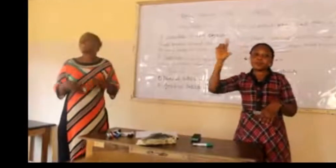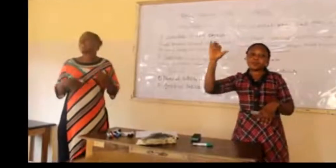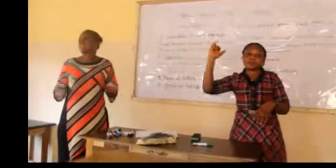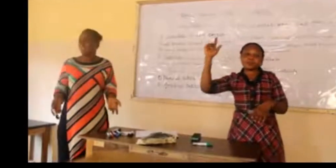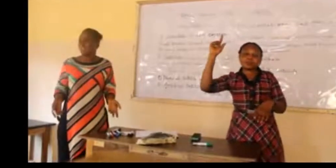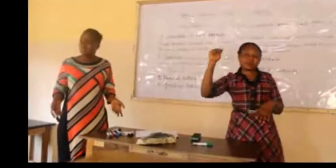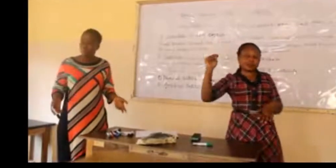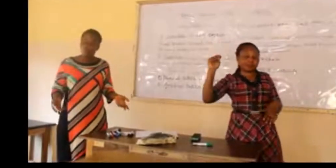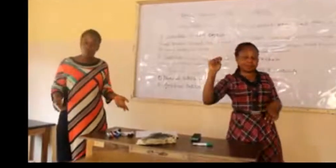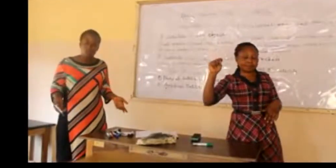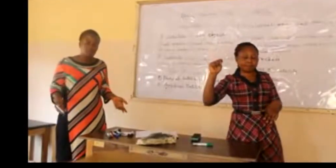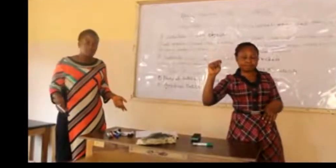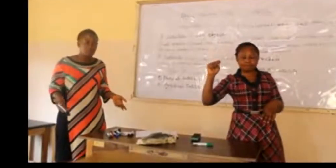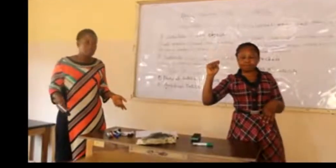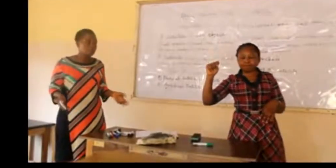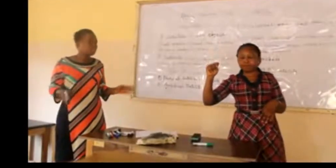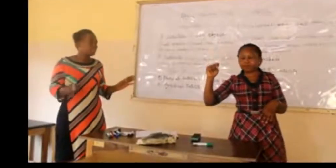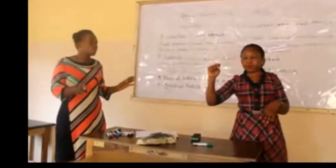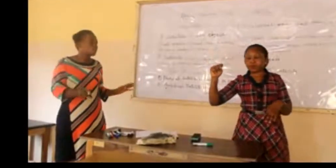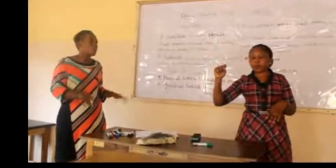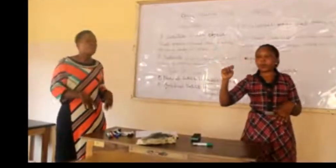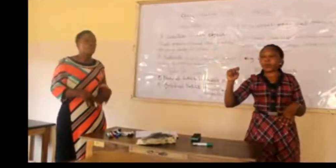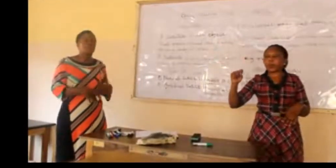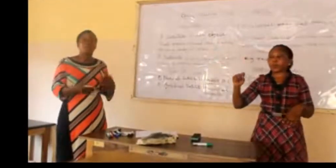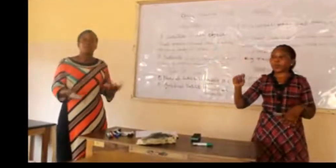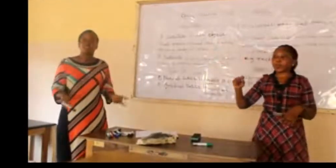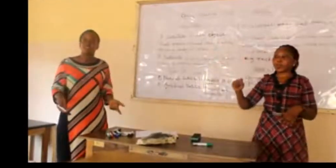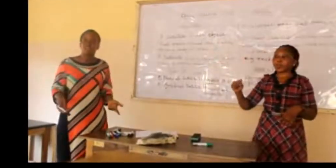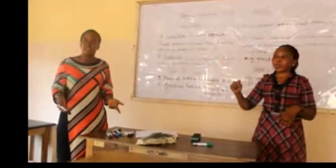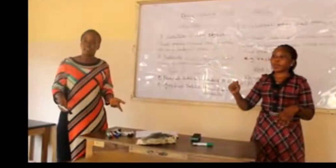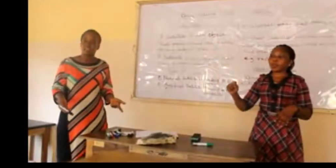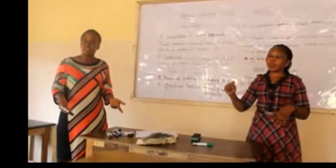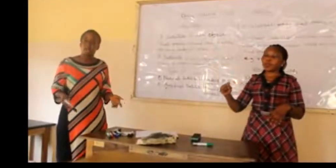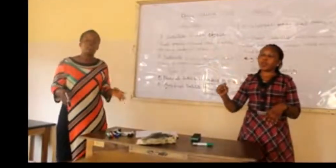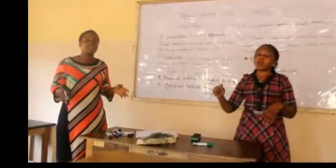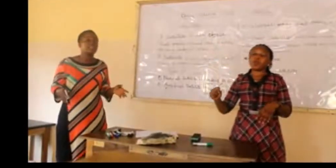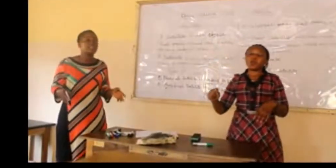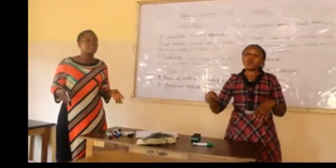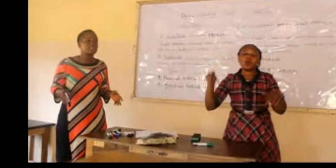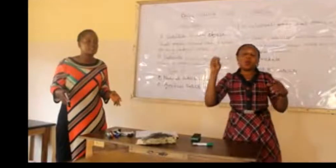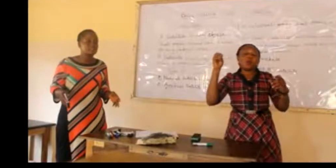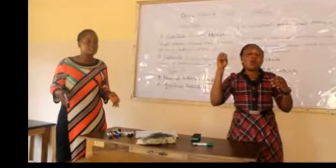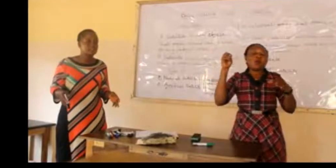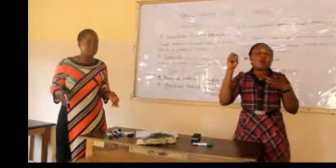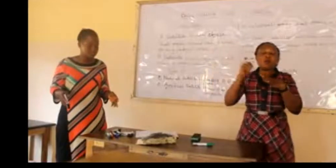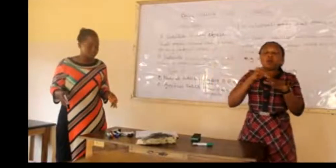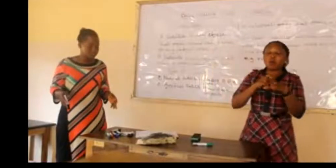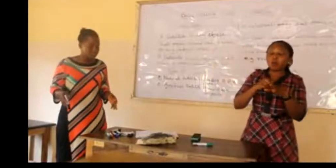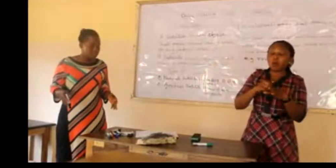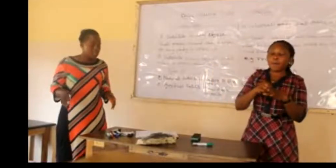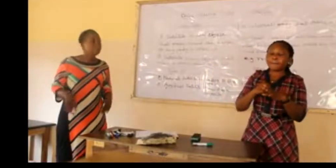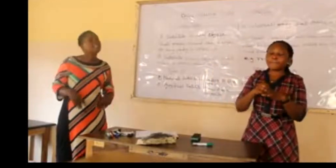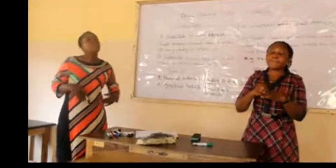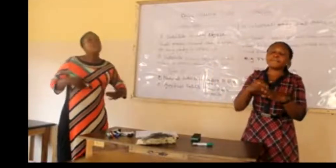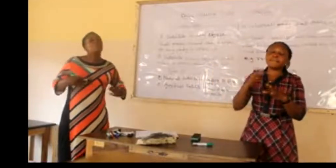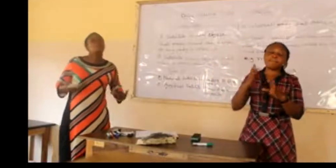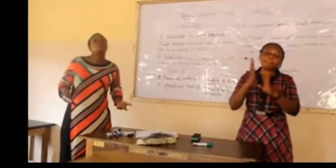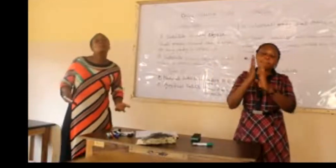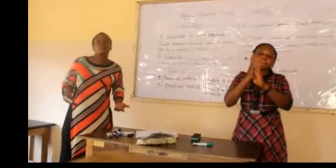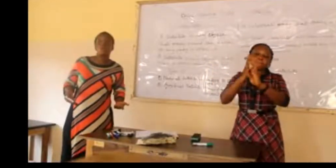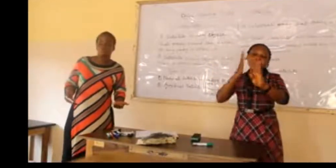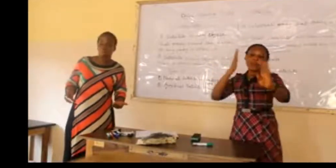or of an accident, even that of a bus accident, can be taken. Even